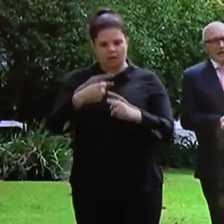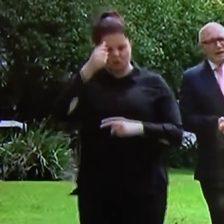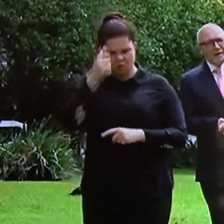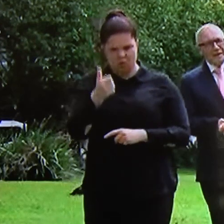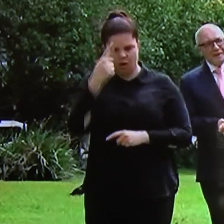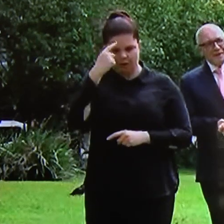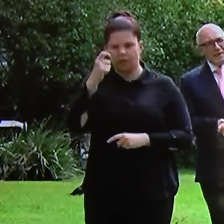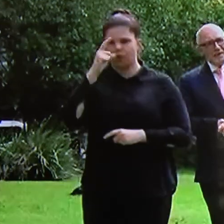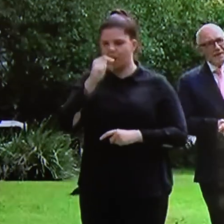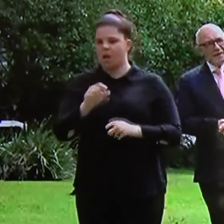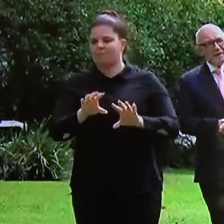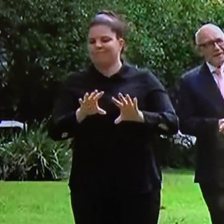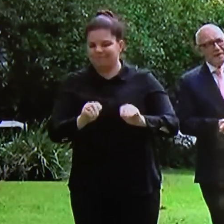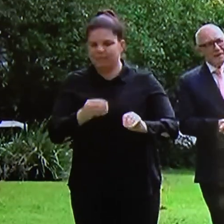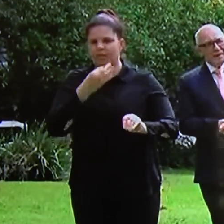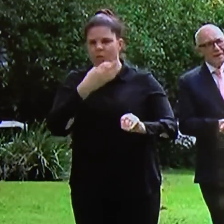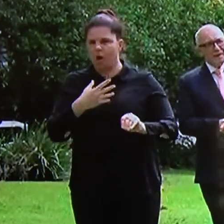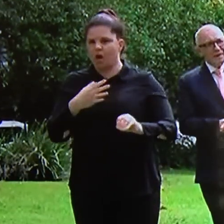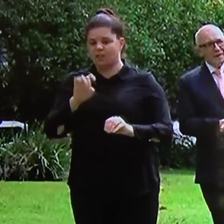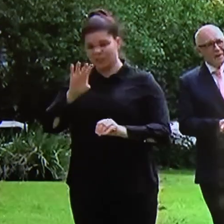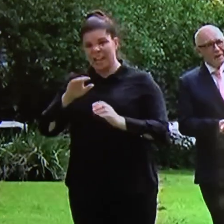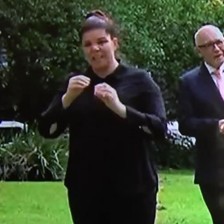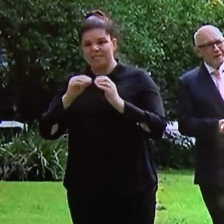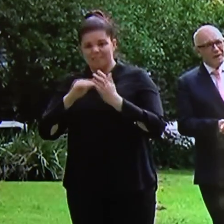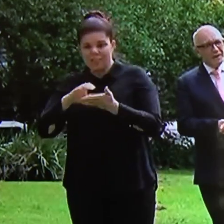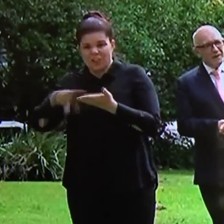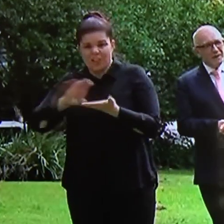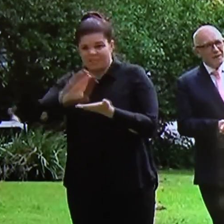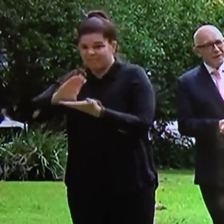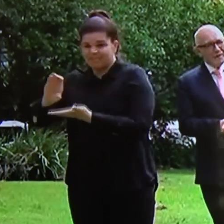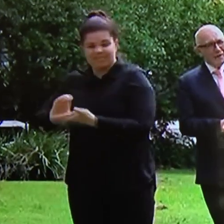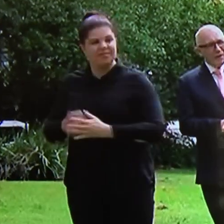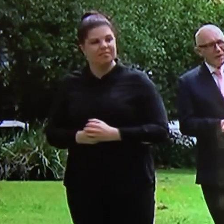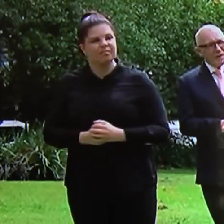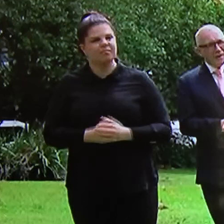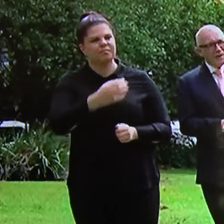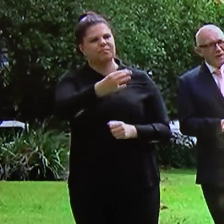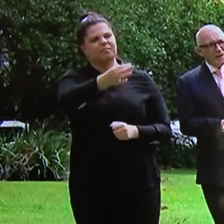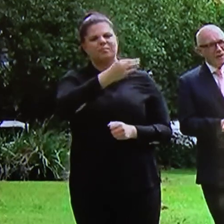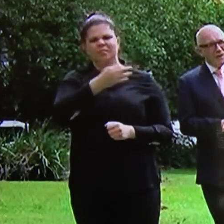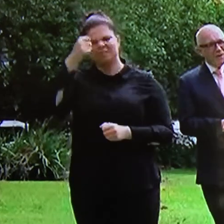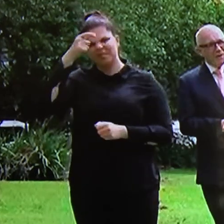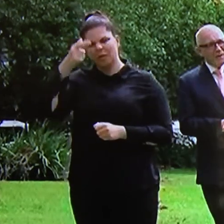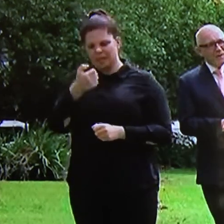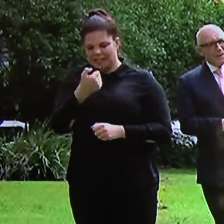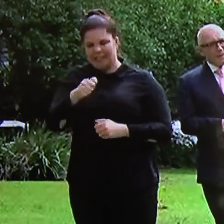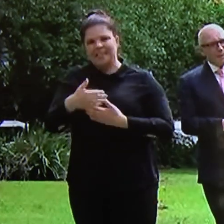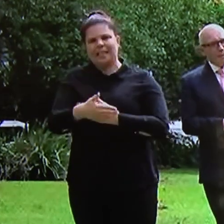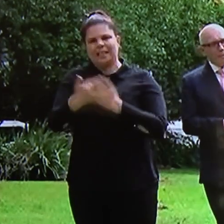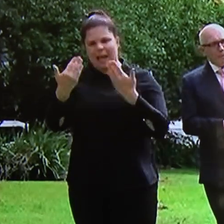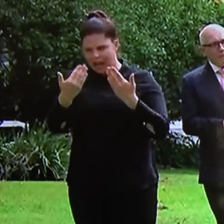South Wales government to close to $10 billion in support. What about the clarity around the 60-day moratorium, just in terms of eviction